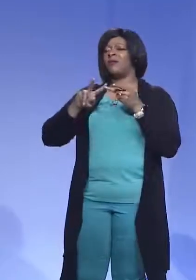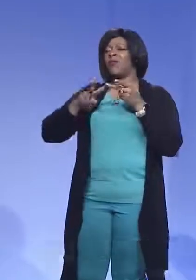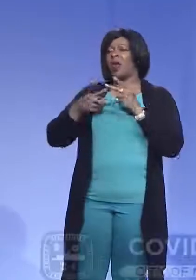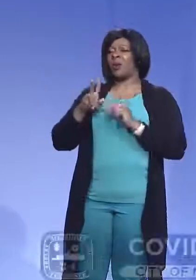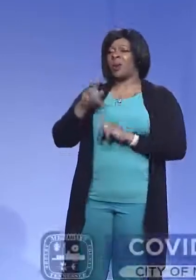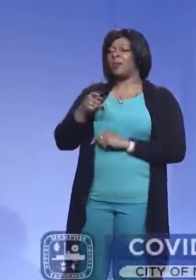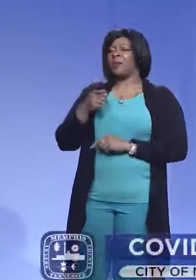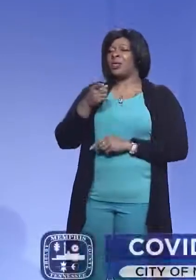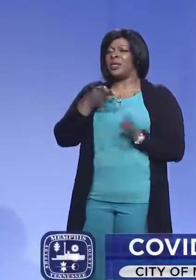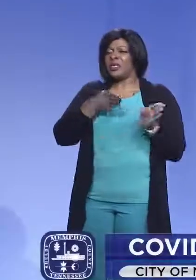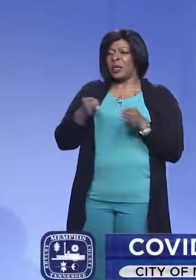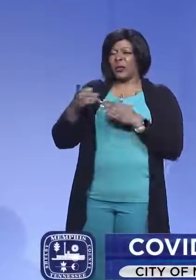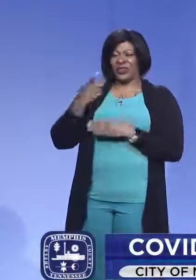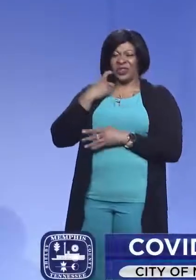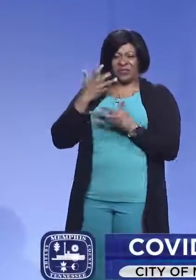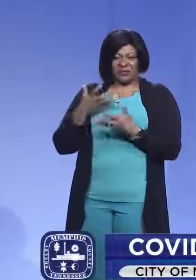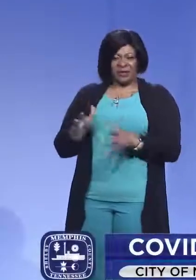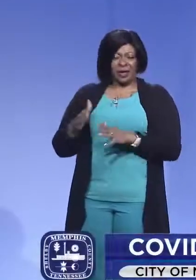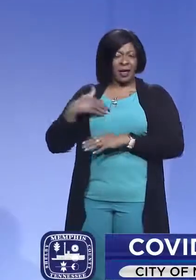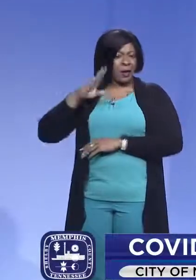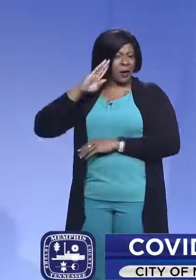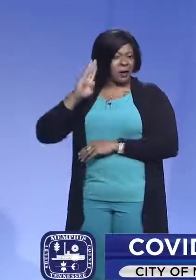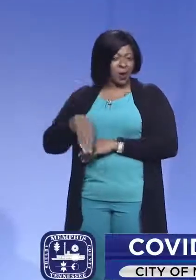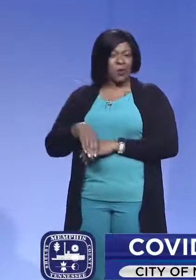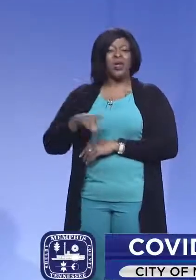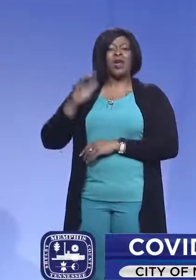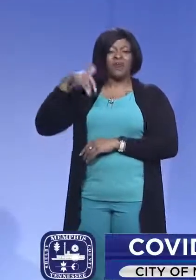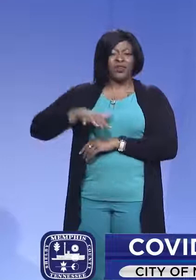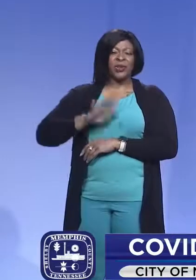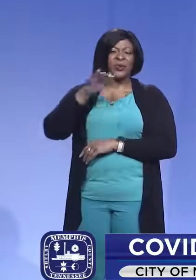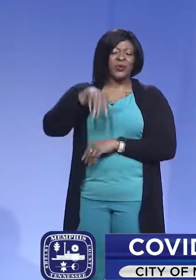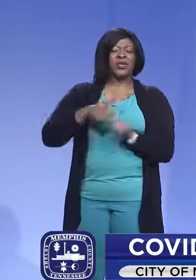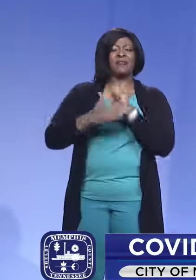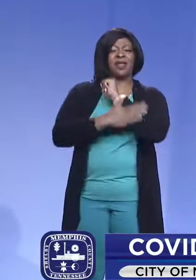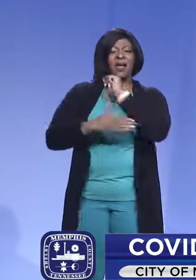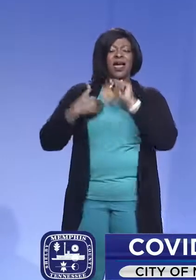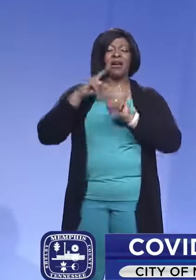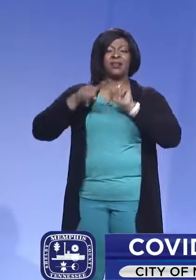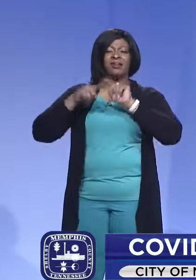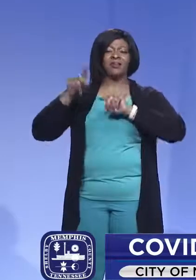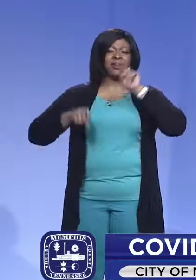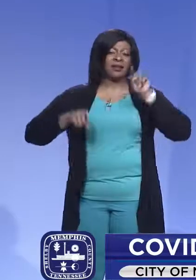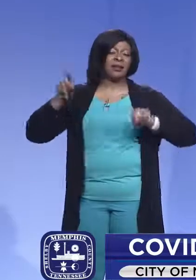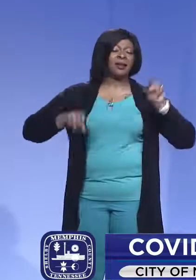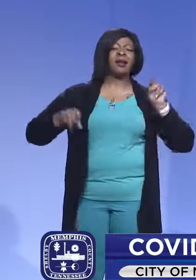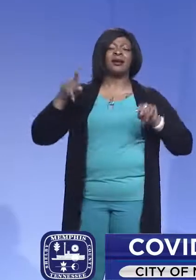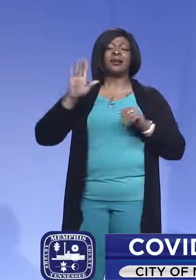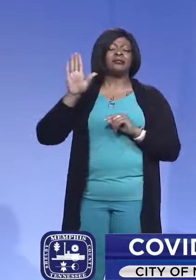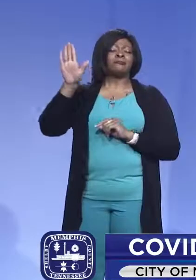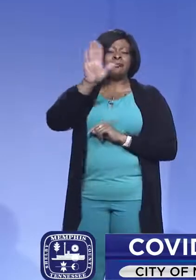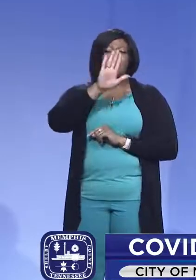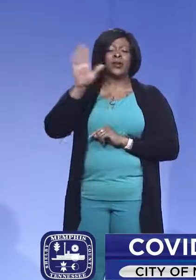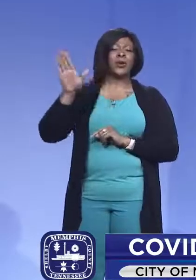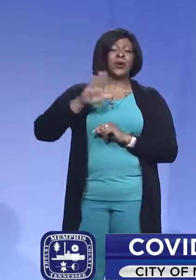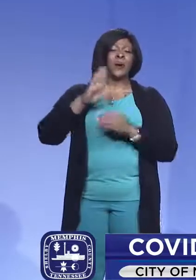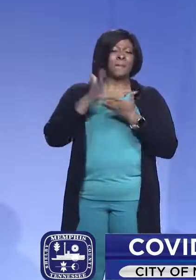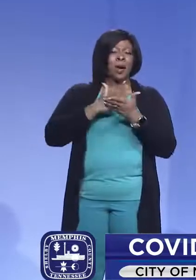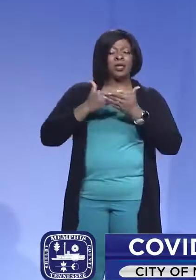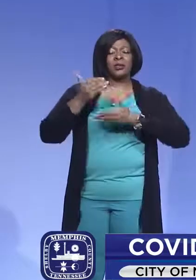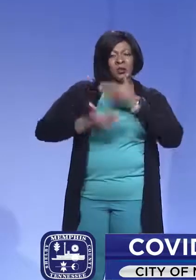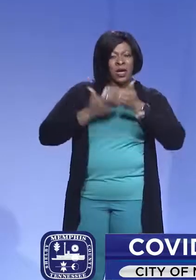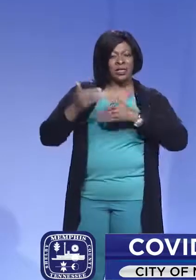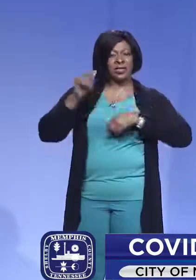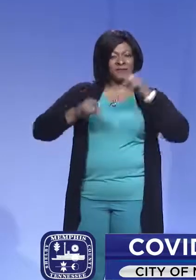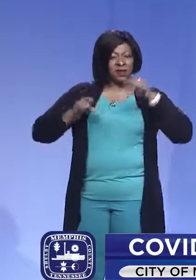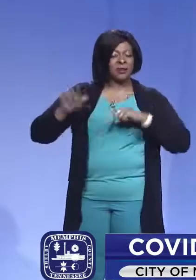sort of segueing what you just finished saying. I know it's fluid. I know different counties have different parts of the process.